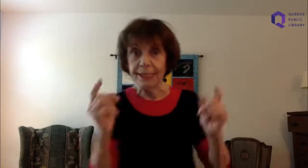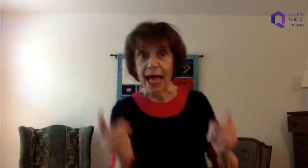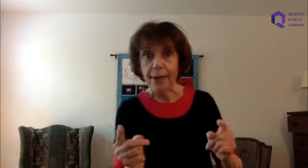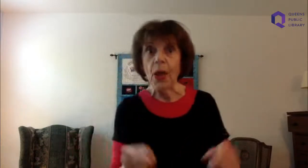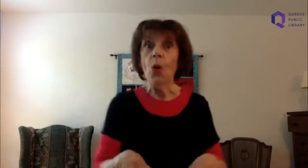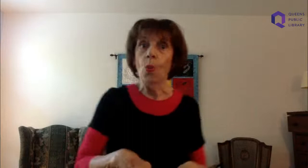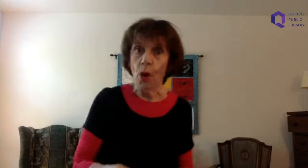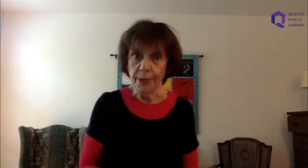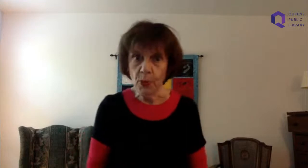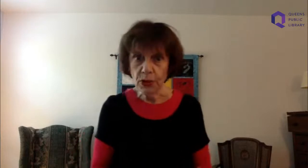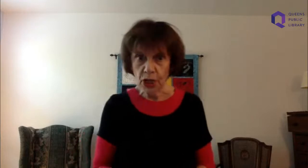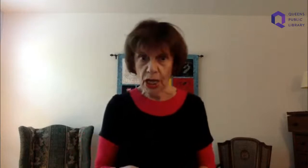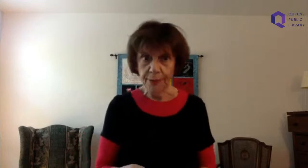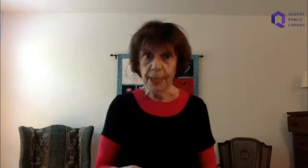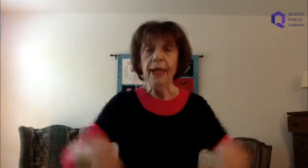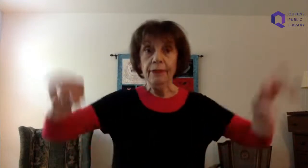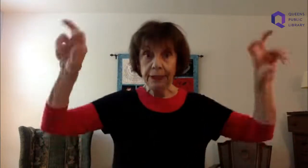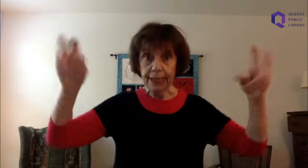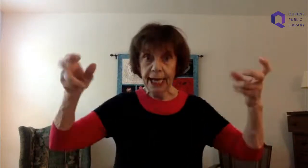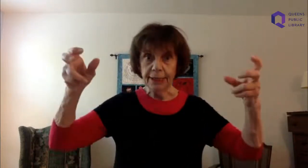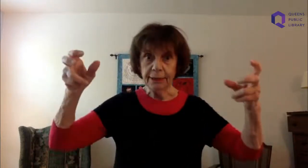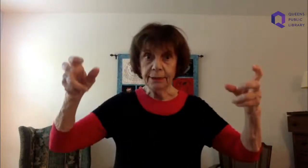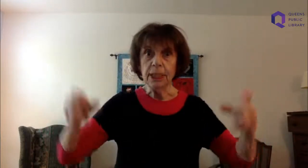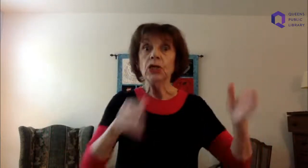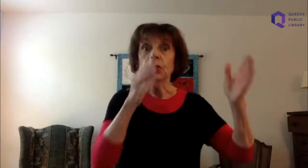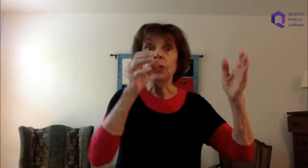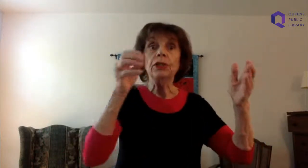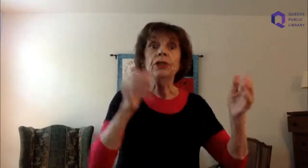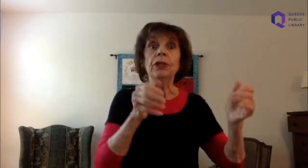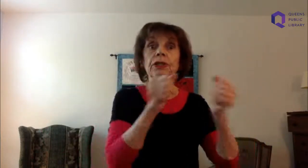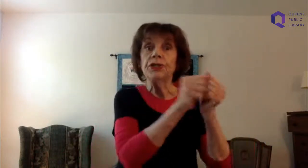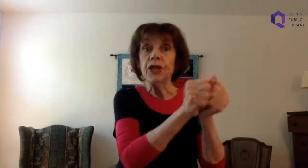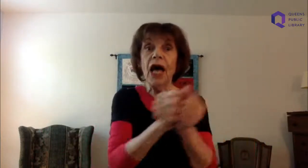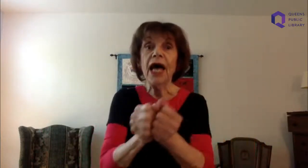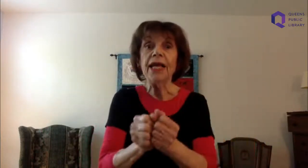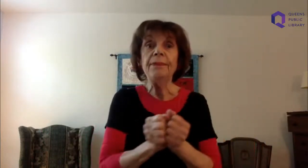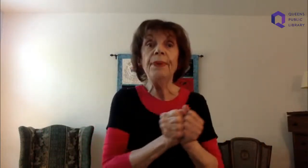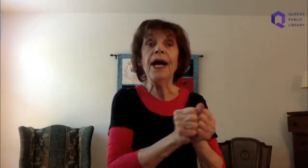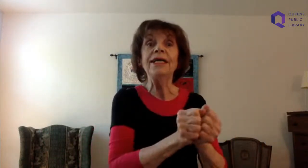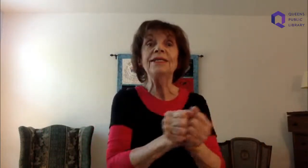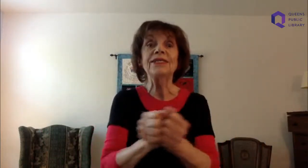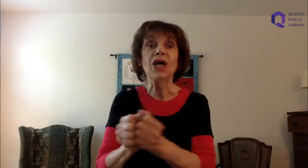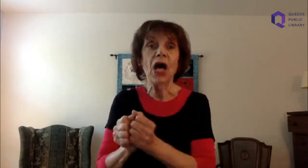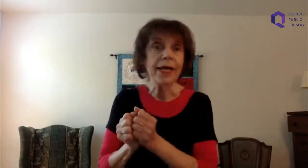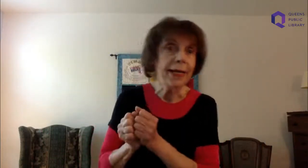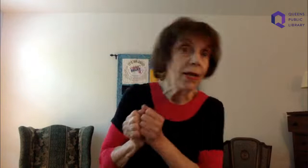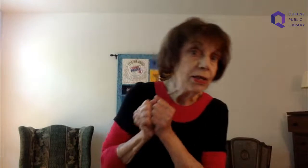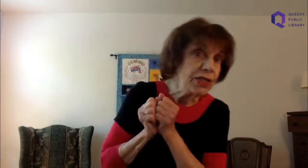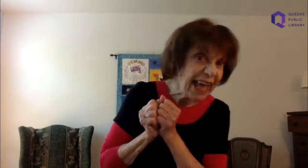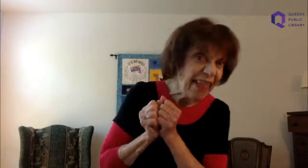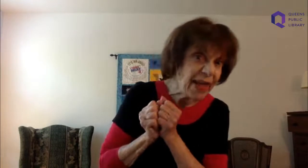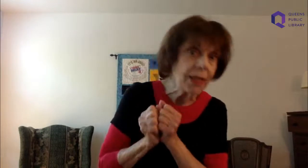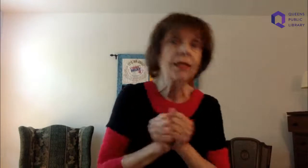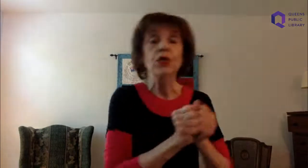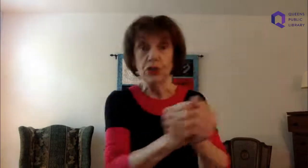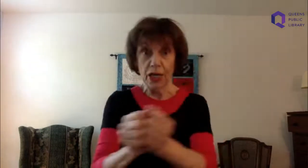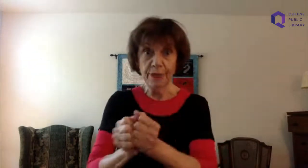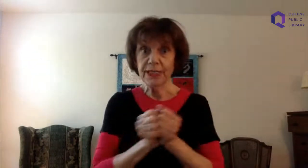top one more time. The title, Side by Side, together, side by